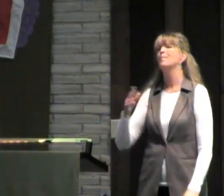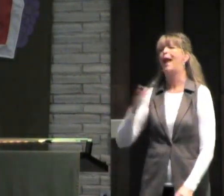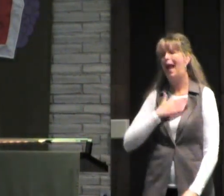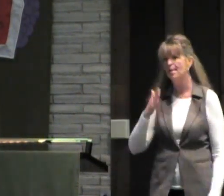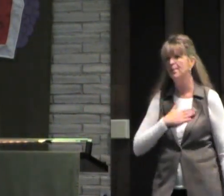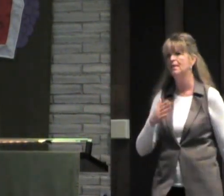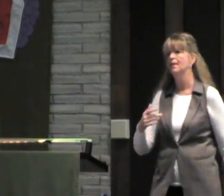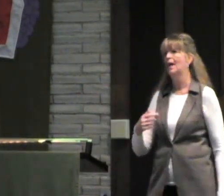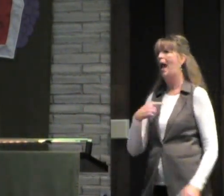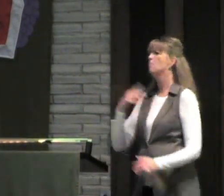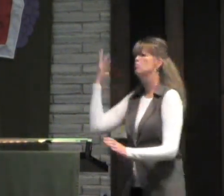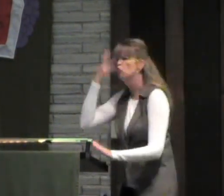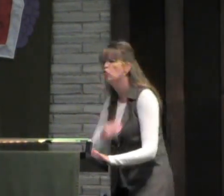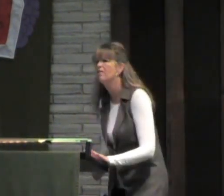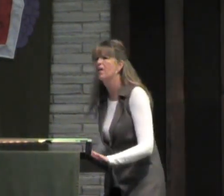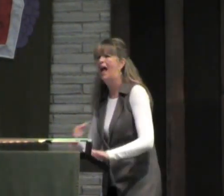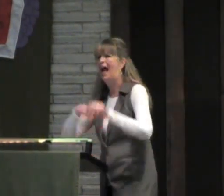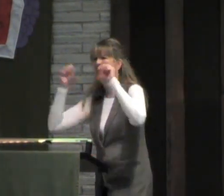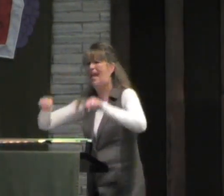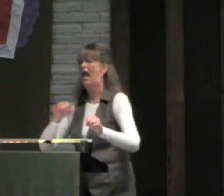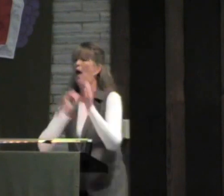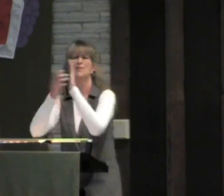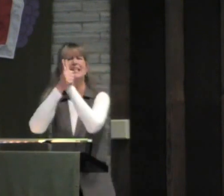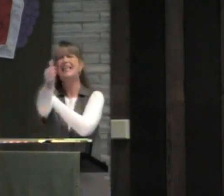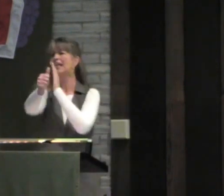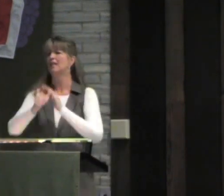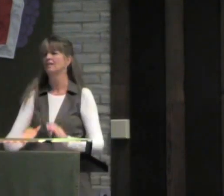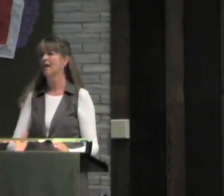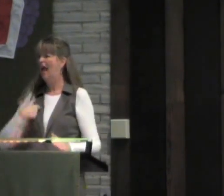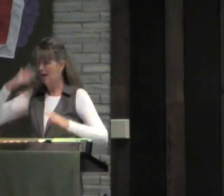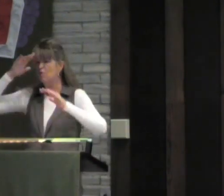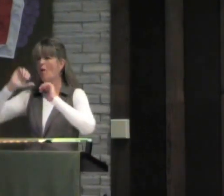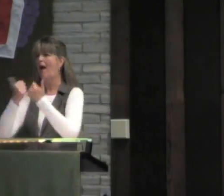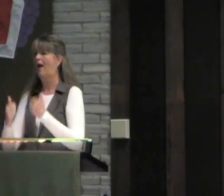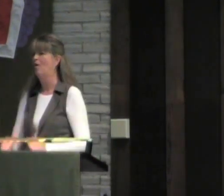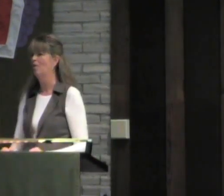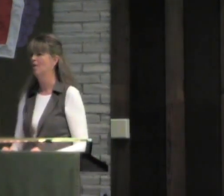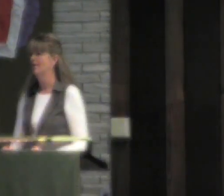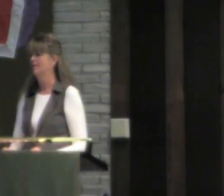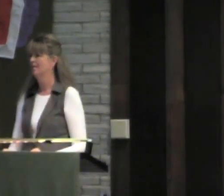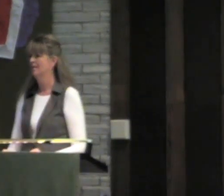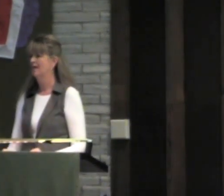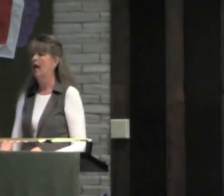will be happy. I'm beautiful. I can. I have skills.